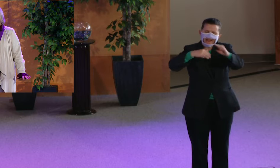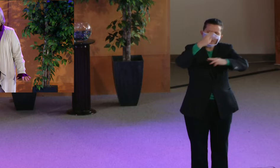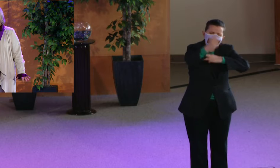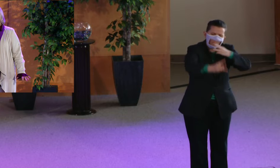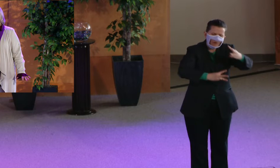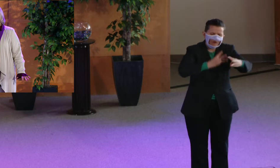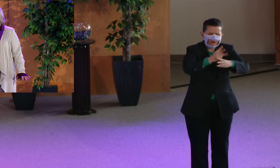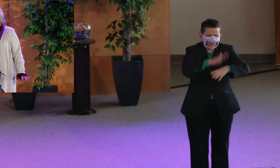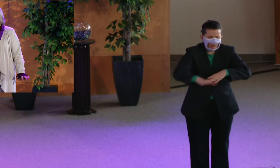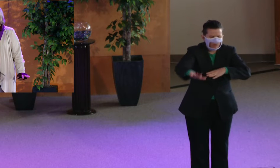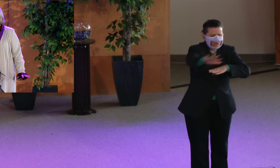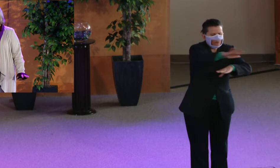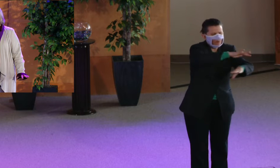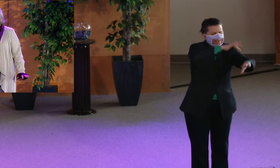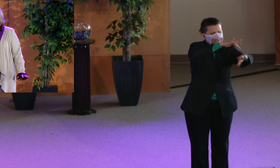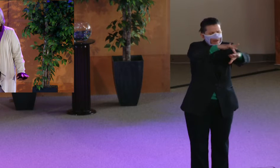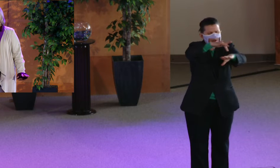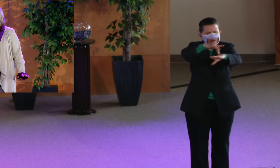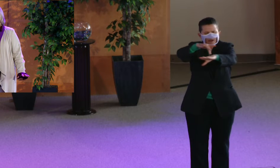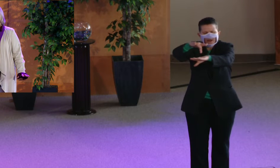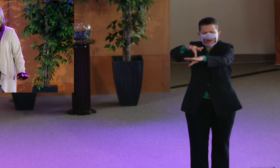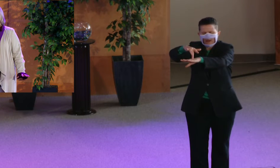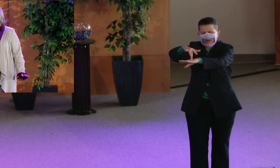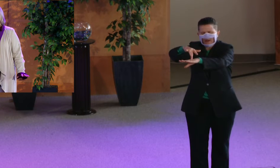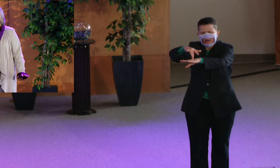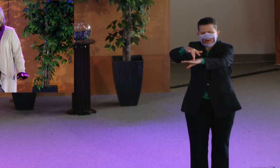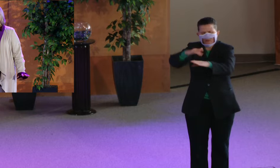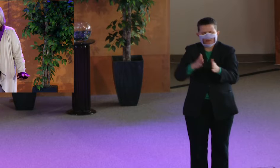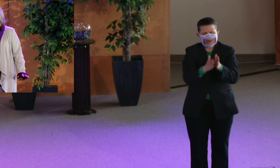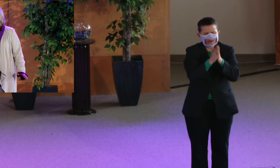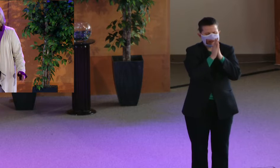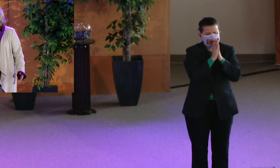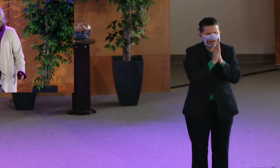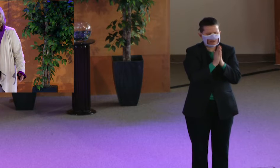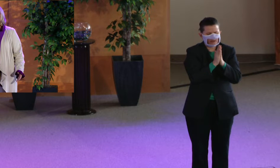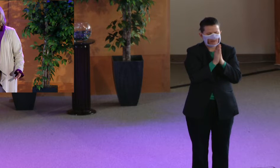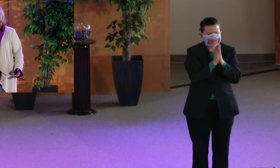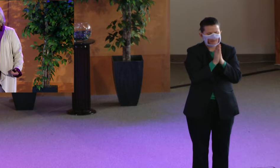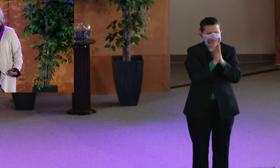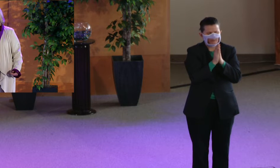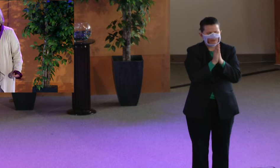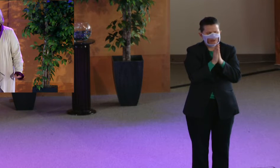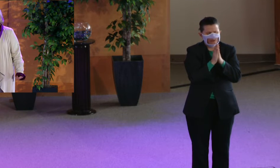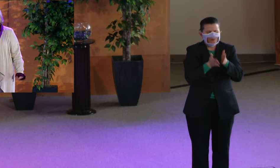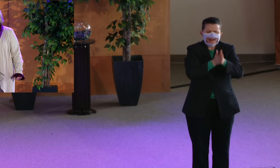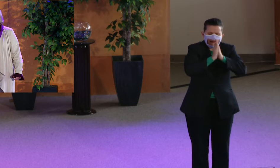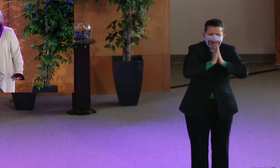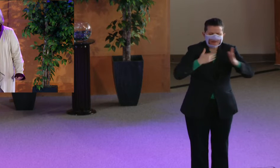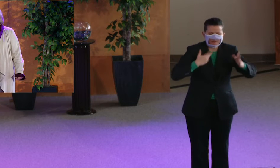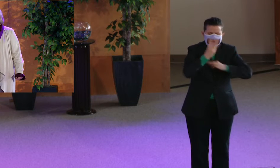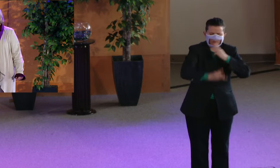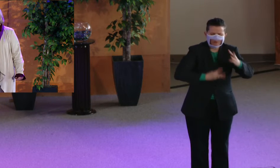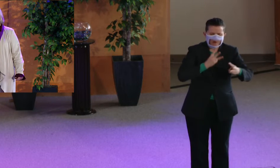world. We ask the whole world just experience a nudge into their